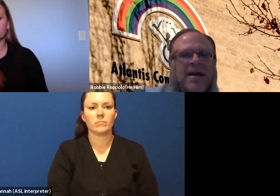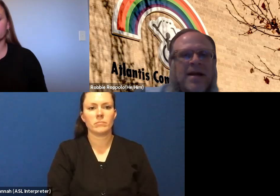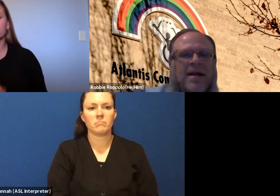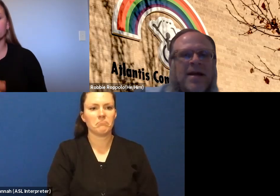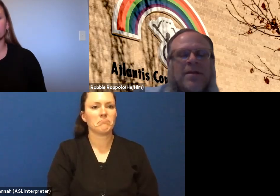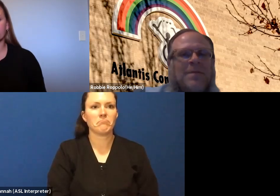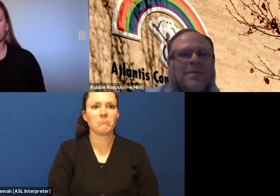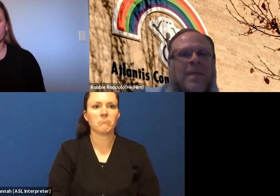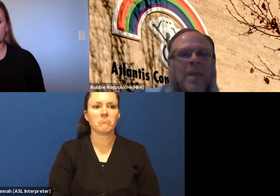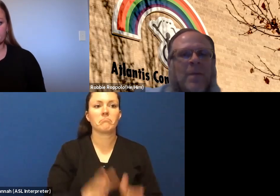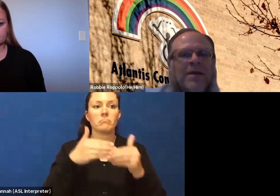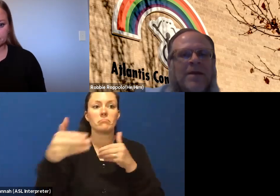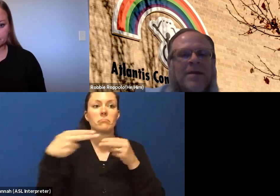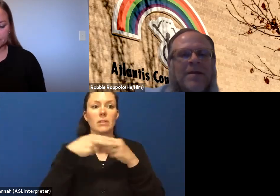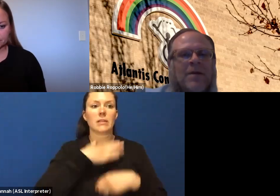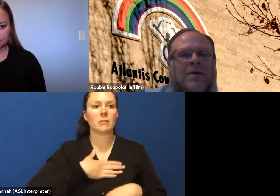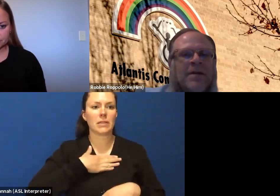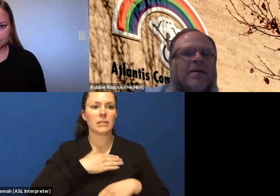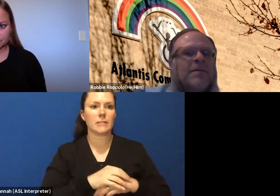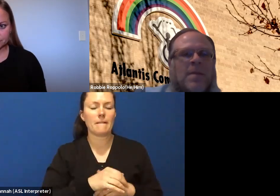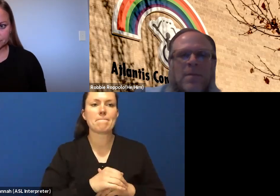Next slide.